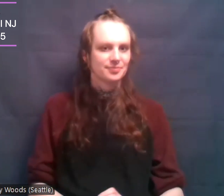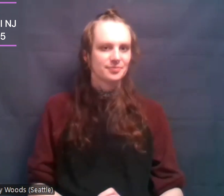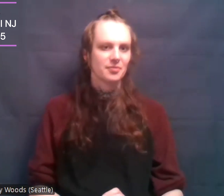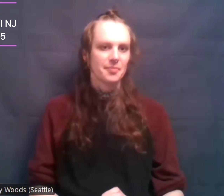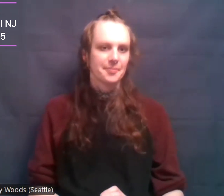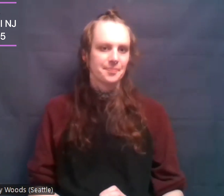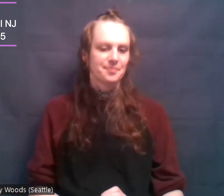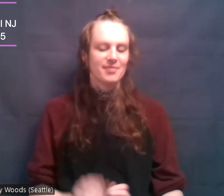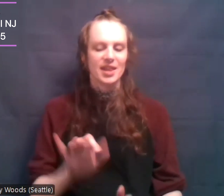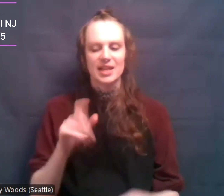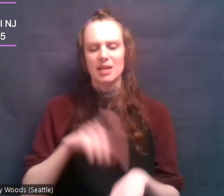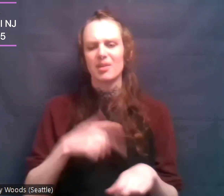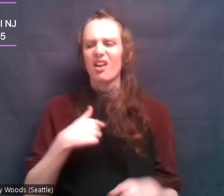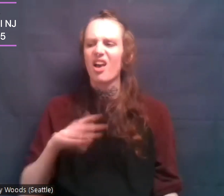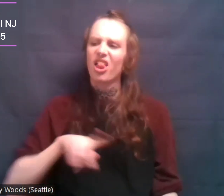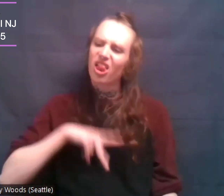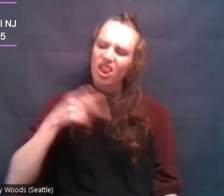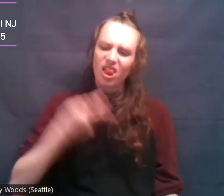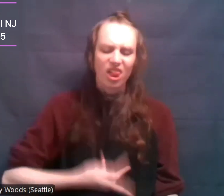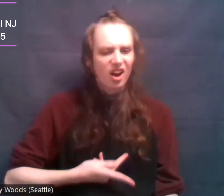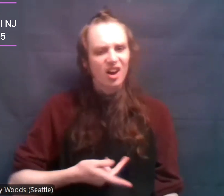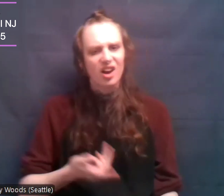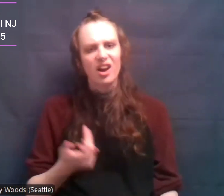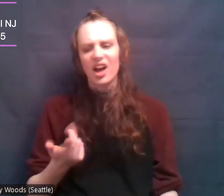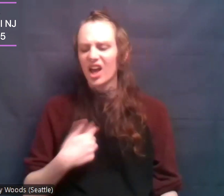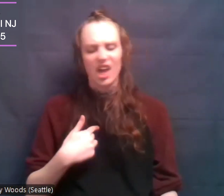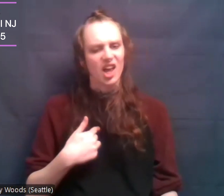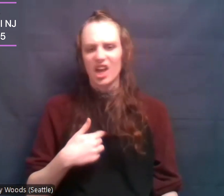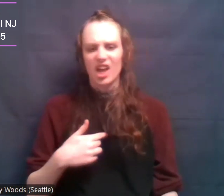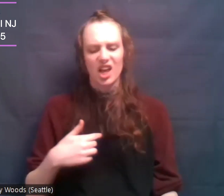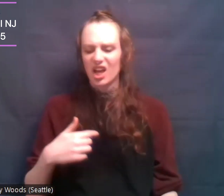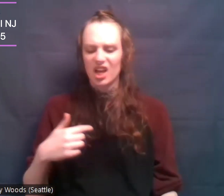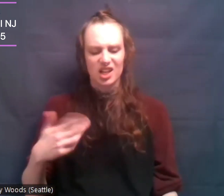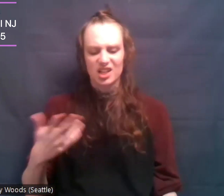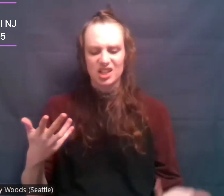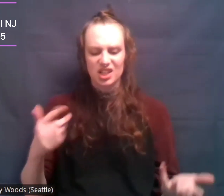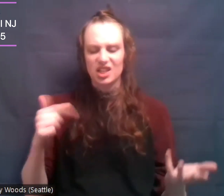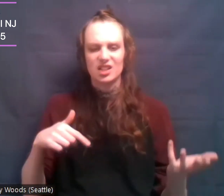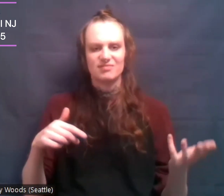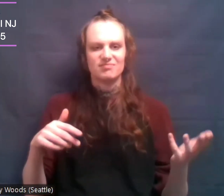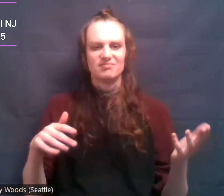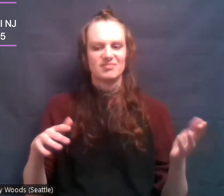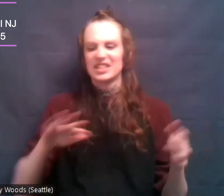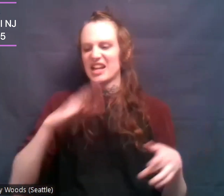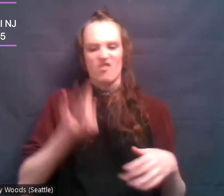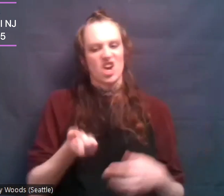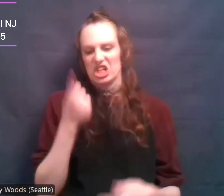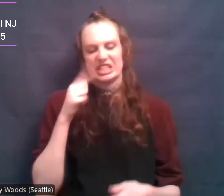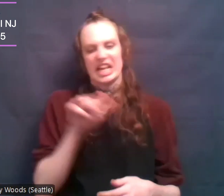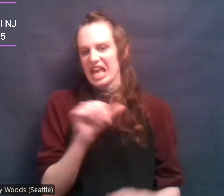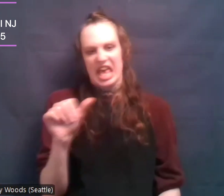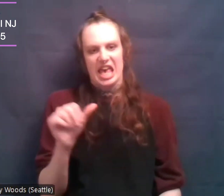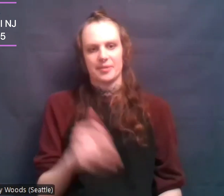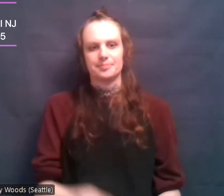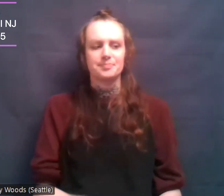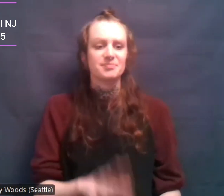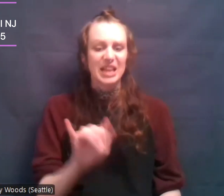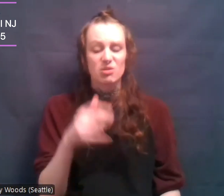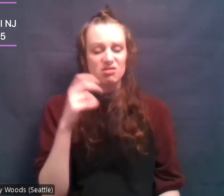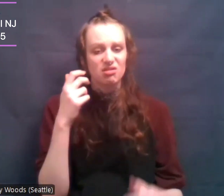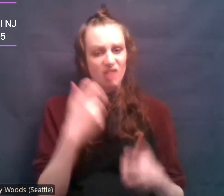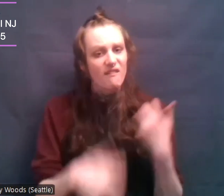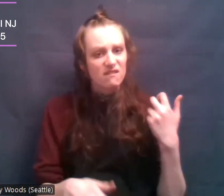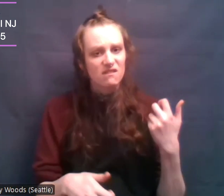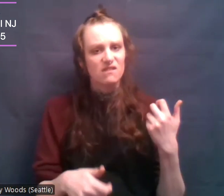upset and like I'll never get this. And it was tough. I went through a lot. But you